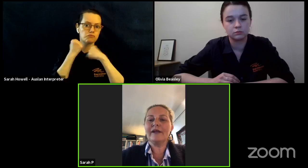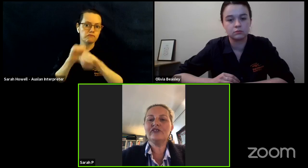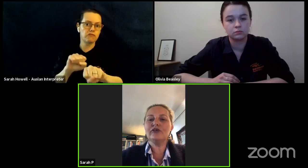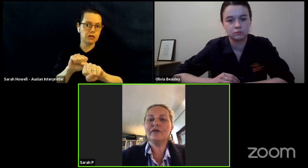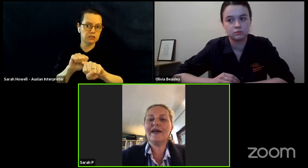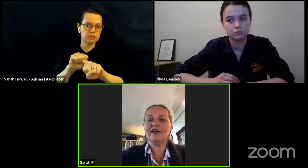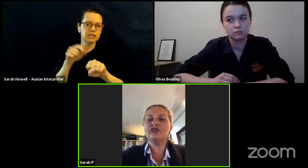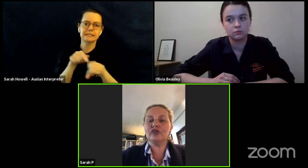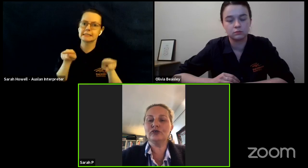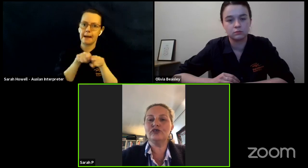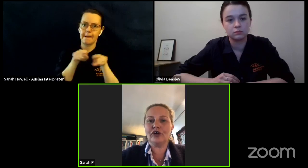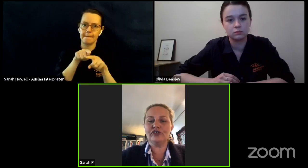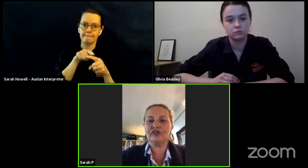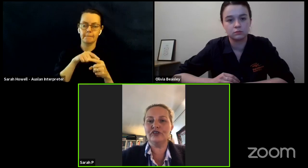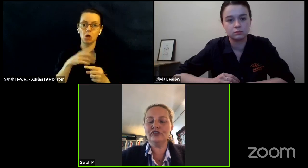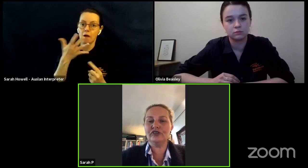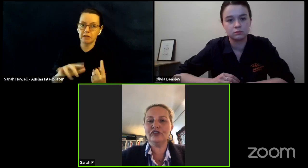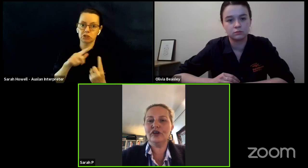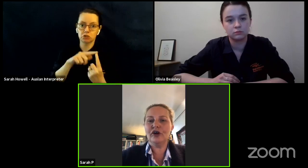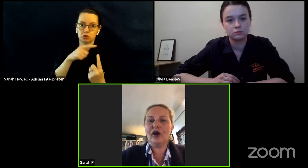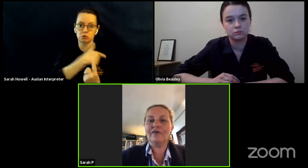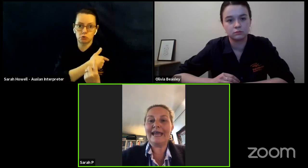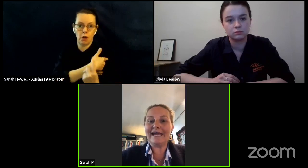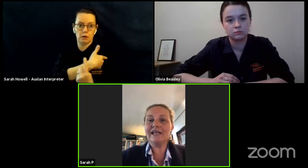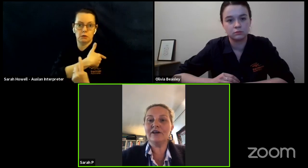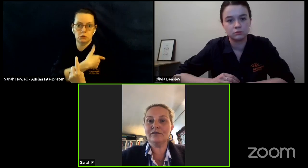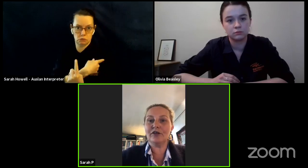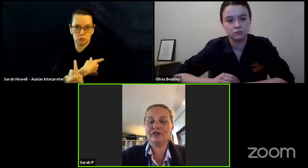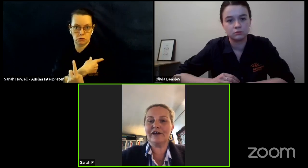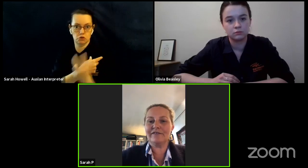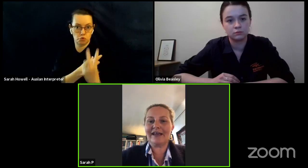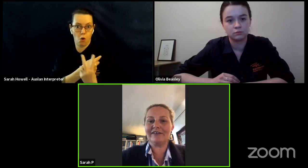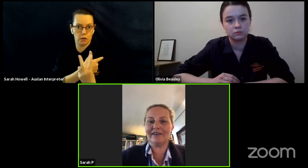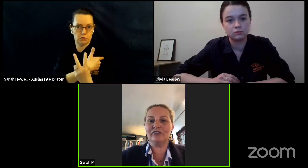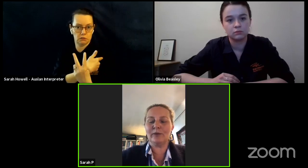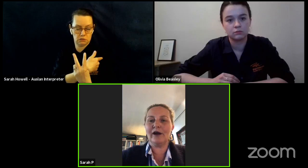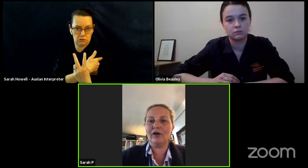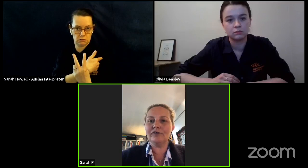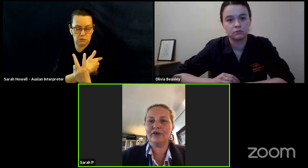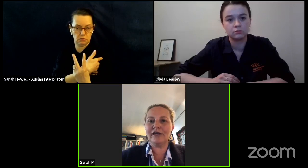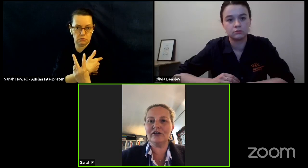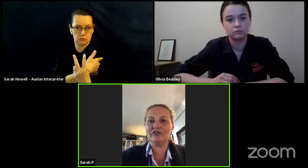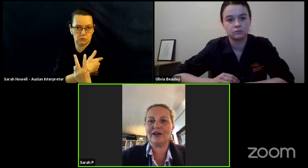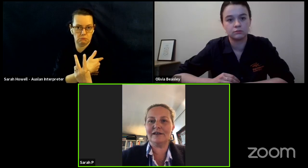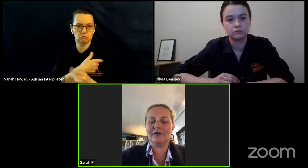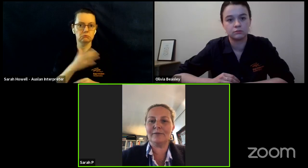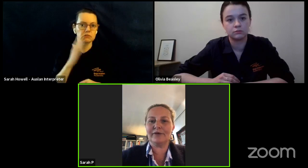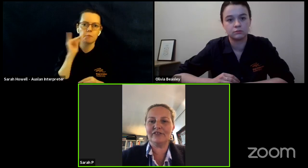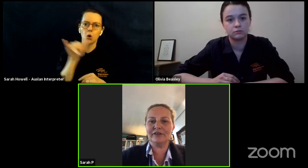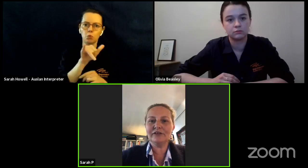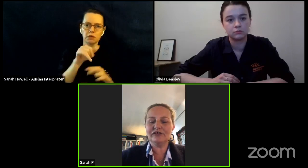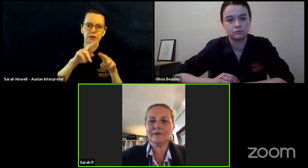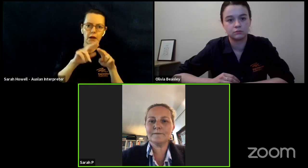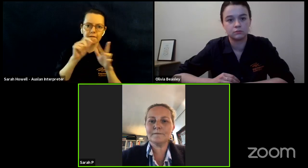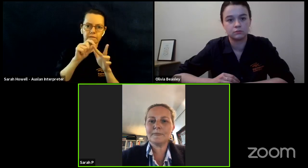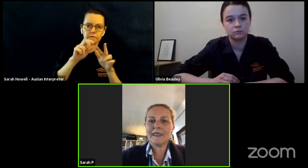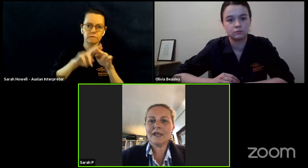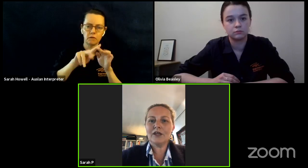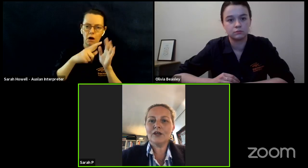So once you have had 2 doses of any of the 3 vaccines we are offering in Australia at